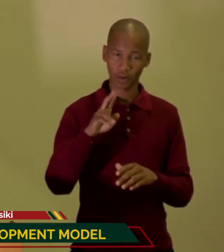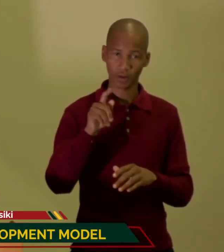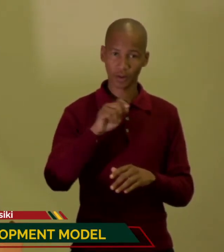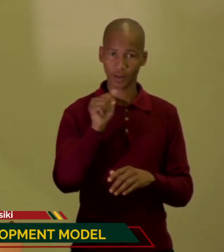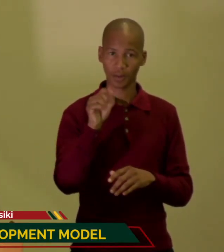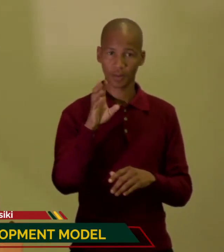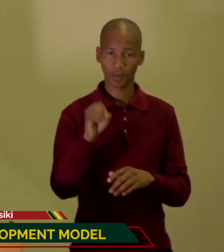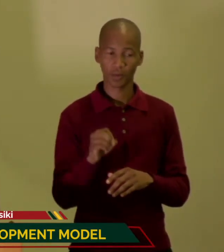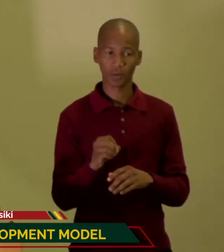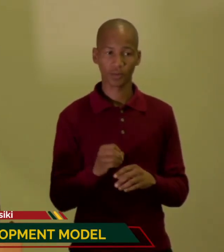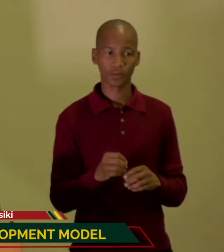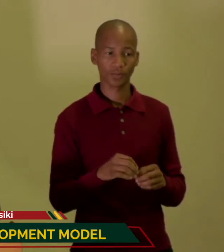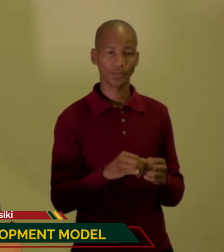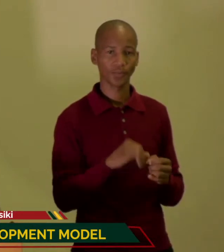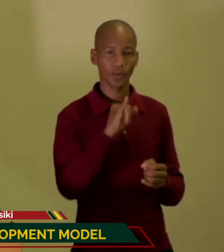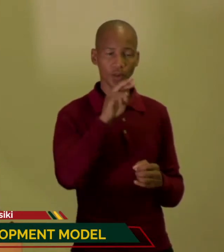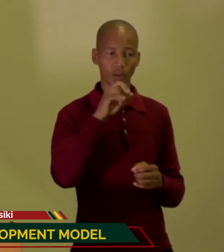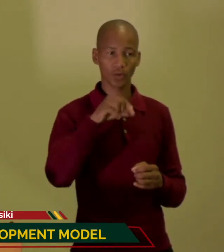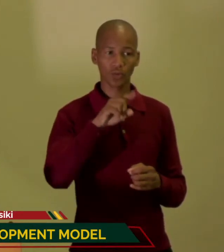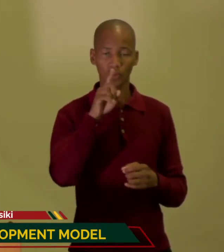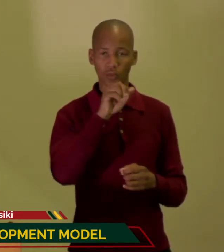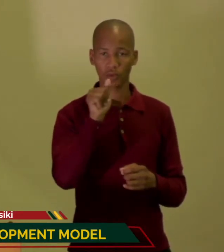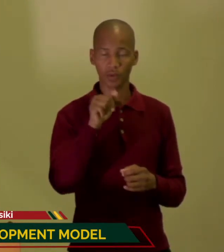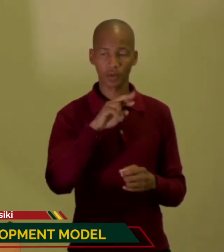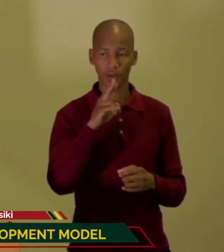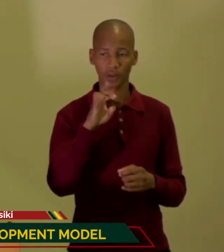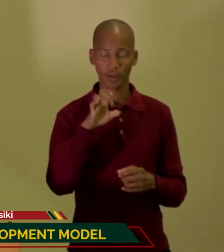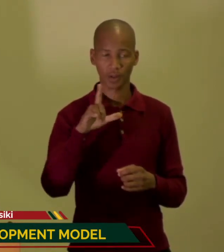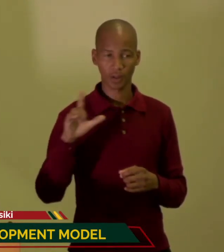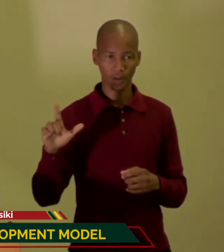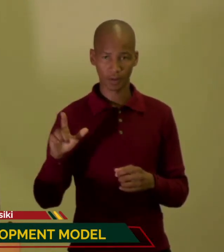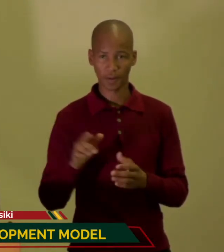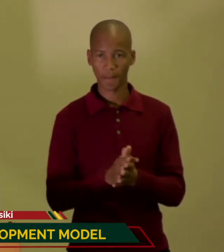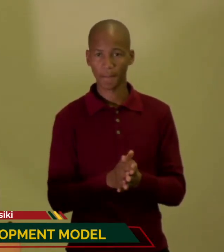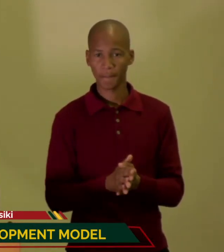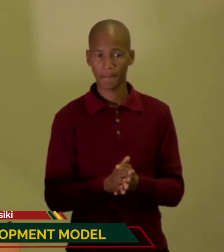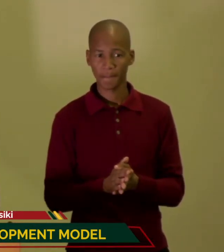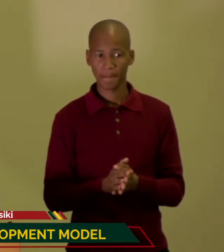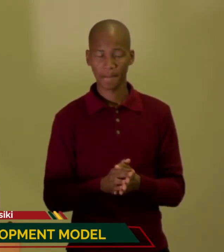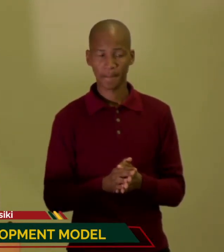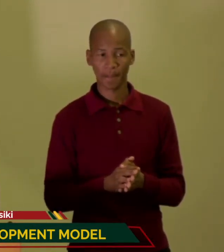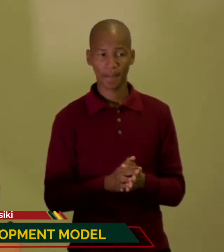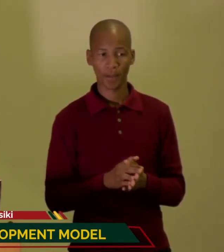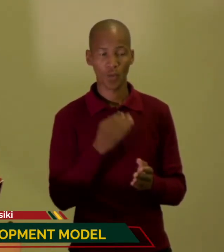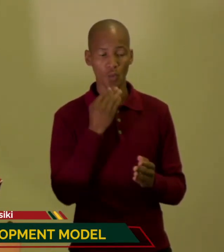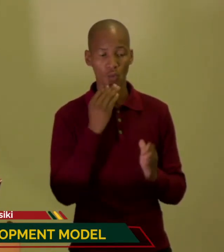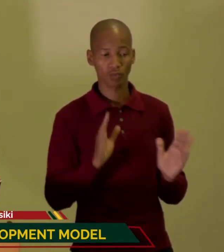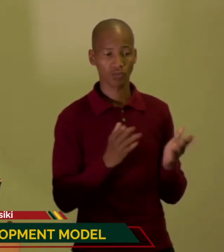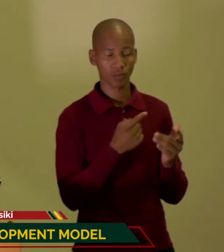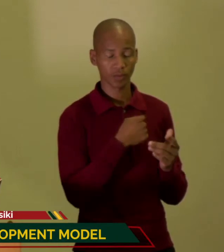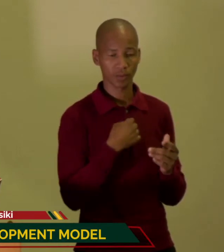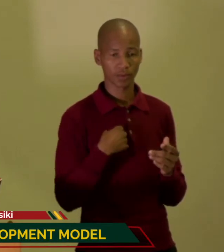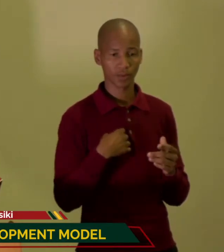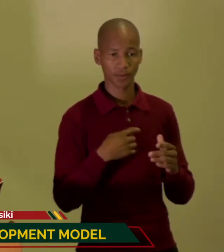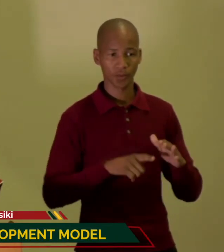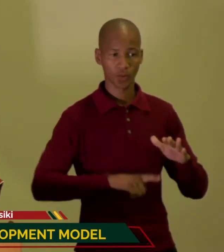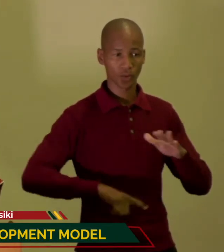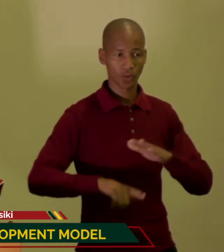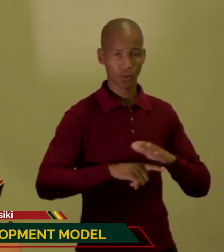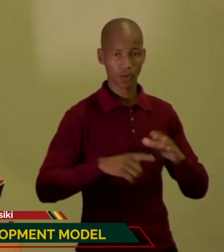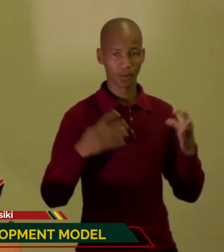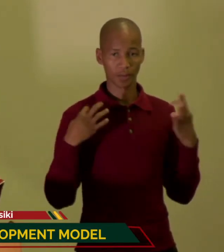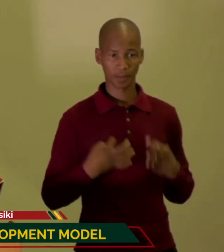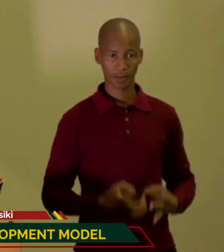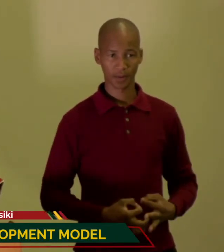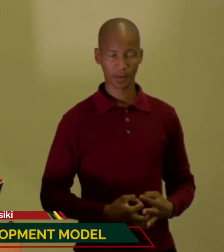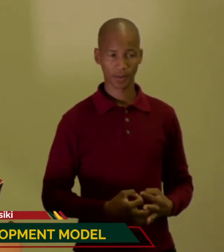local municipality. We are hosted by the local mayor, Honorable